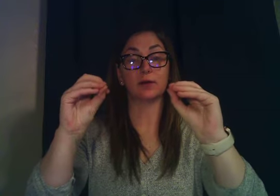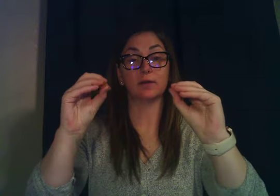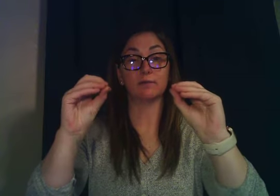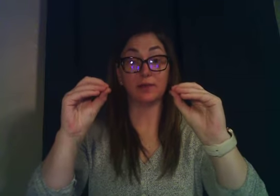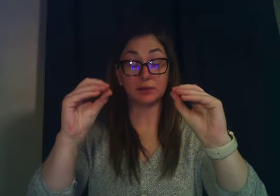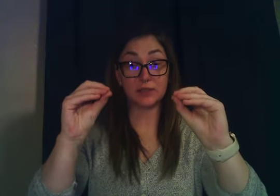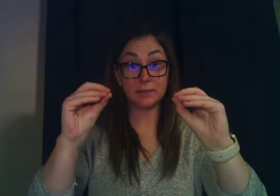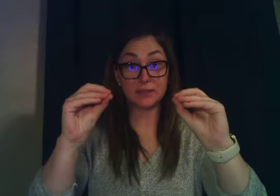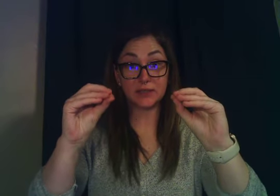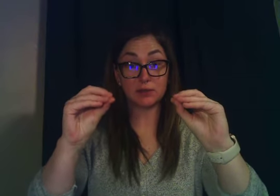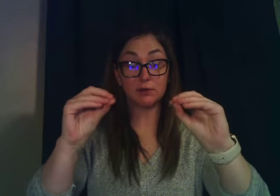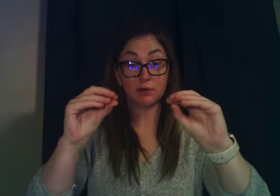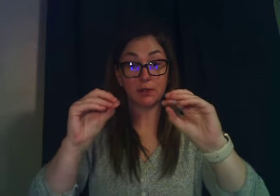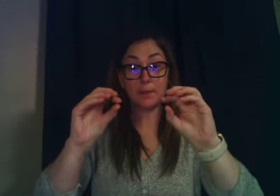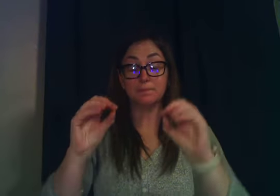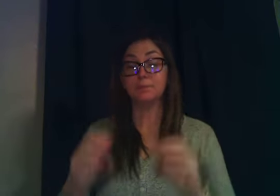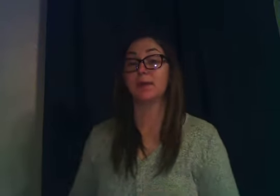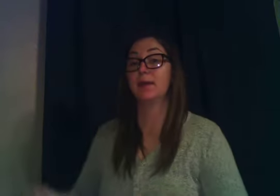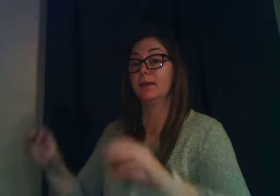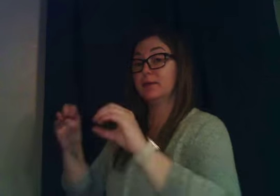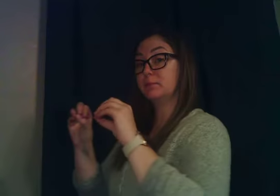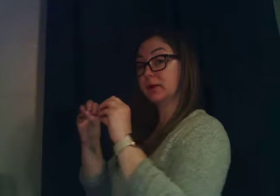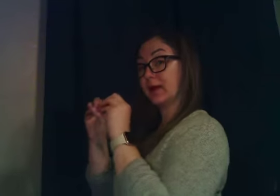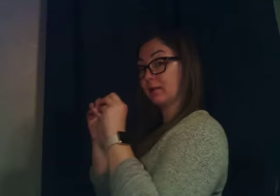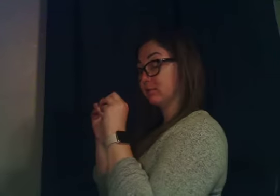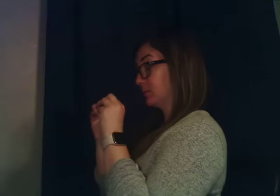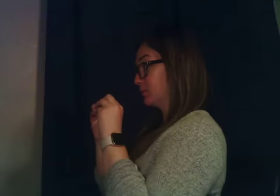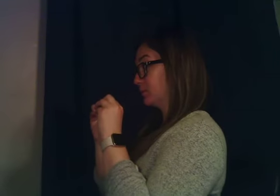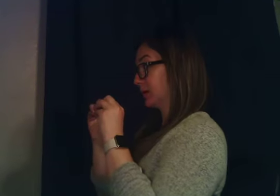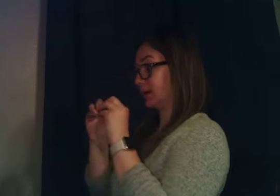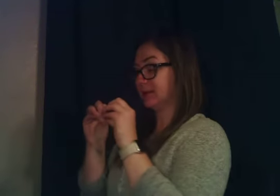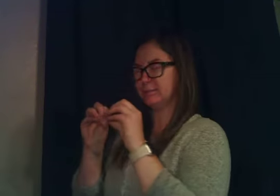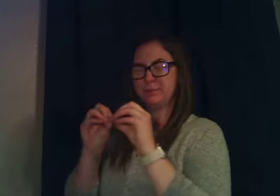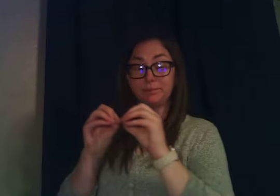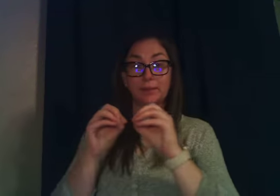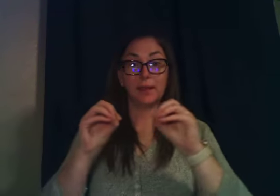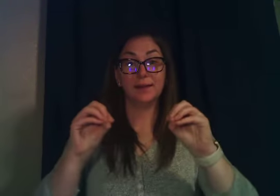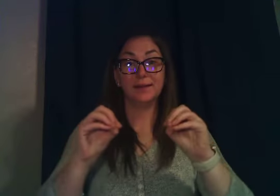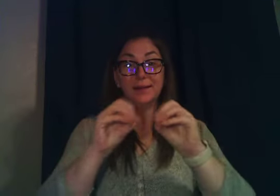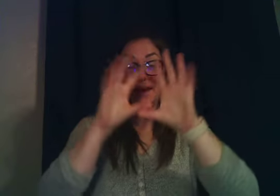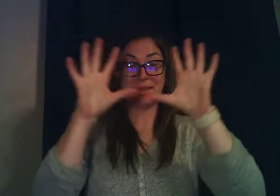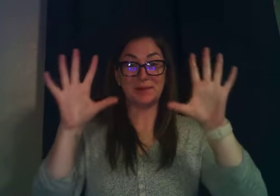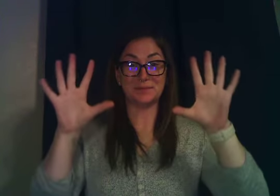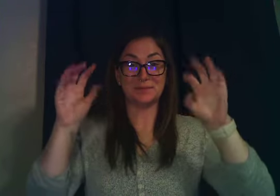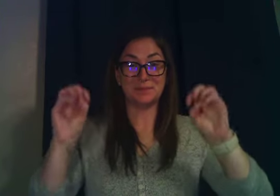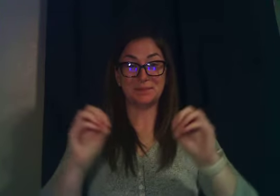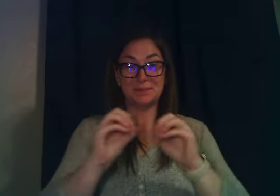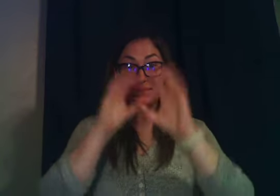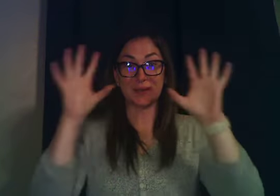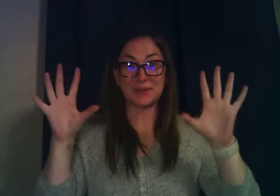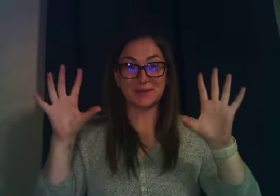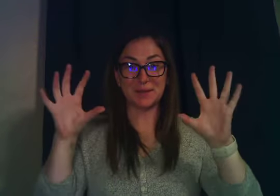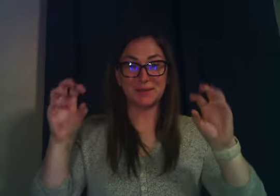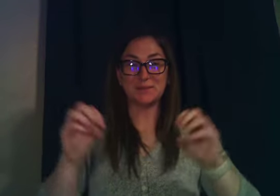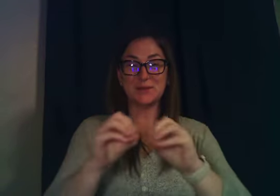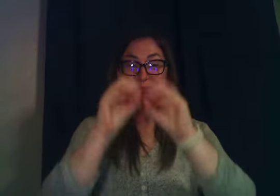fingertips to your thumb, put it out in front of your body, and then you make them explode. So